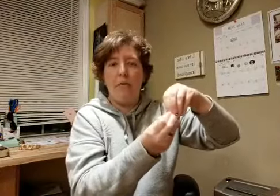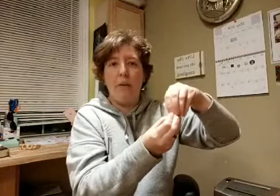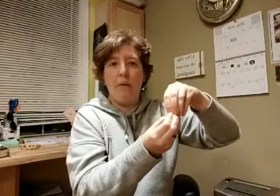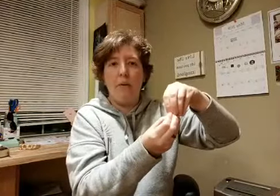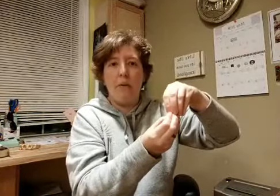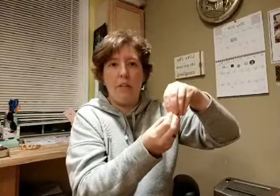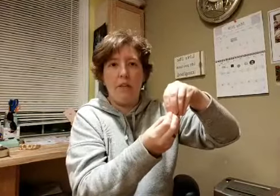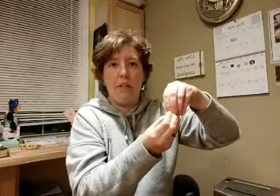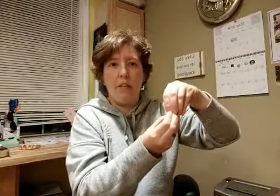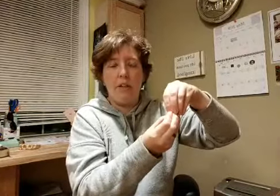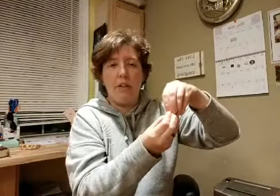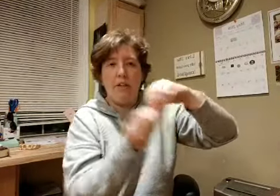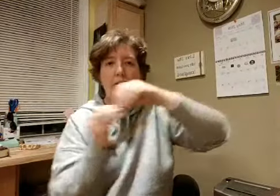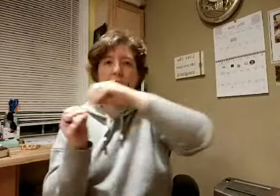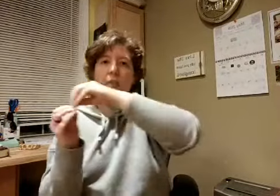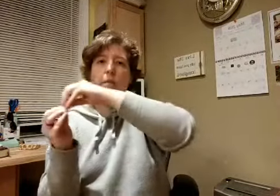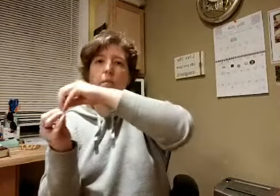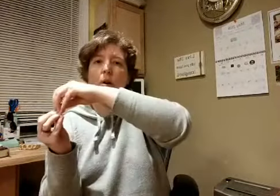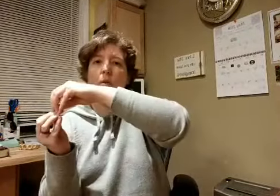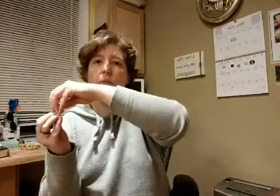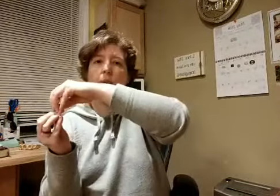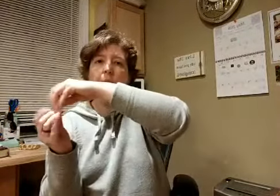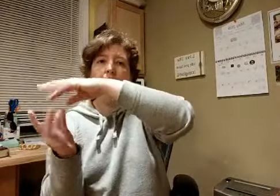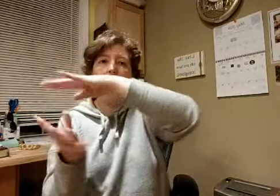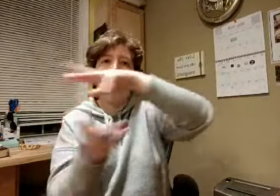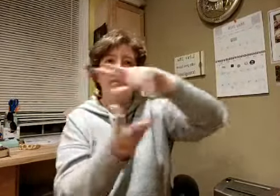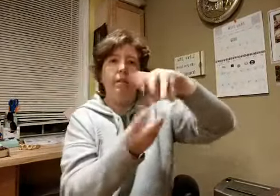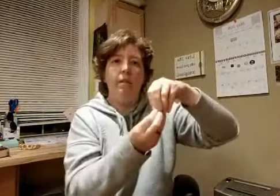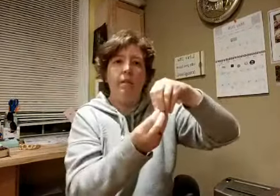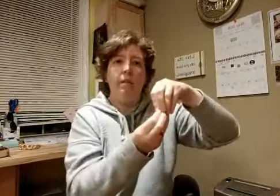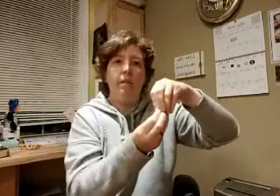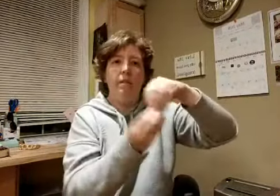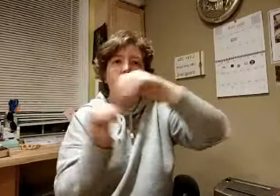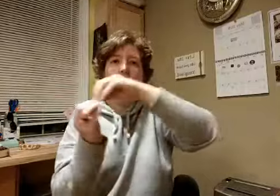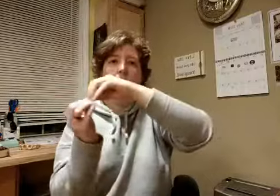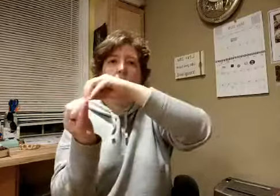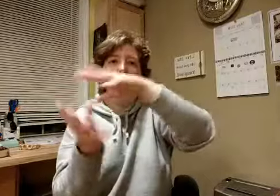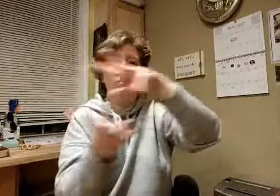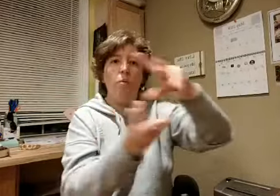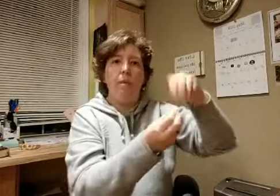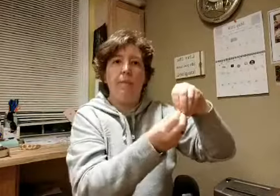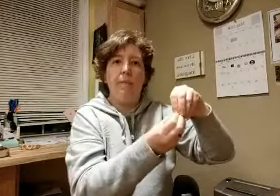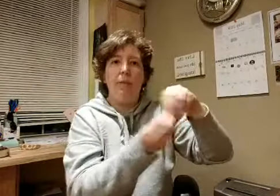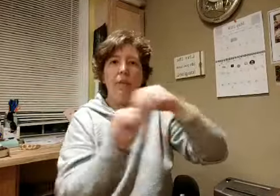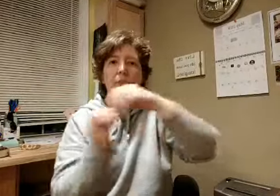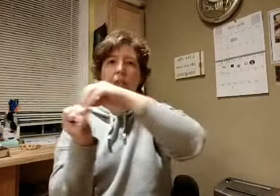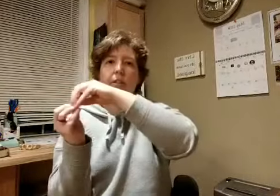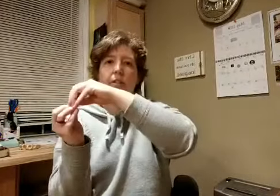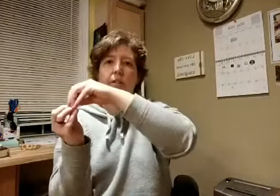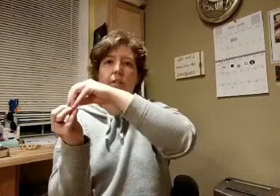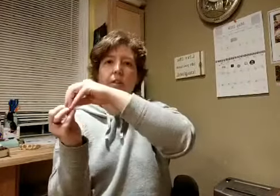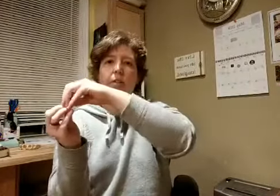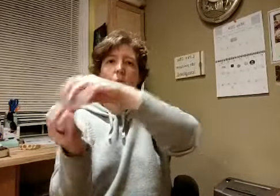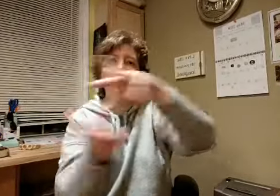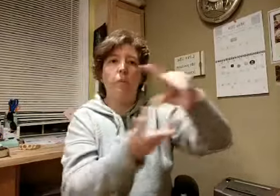O's touching each other, palms up and down. Storm. storm. So it looks like she's going from one